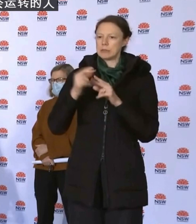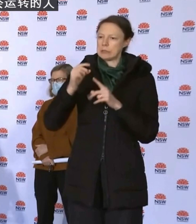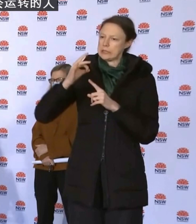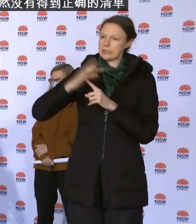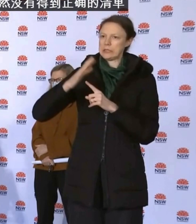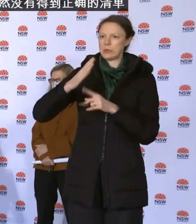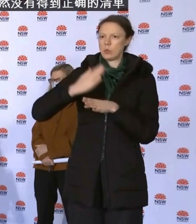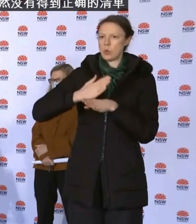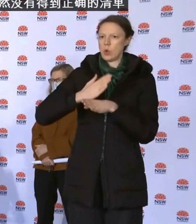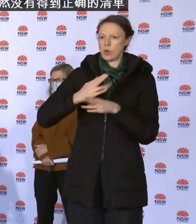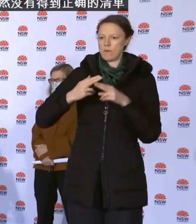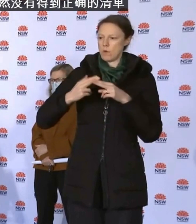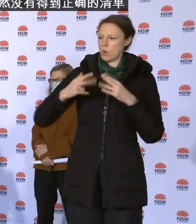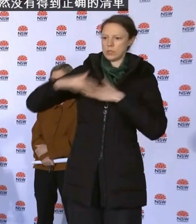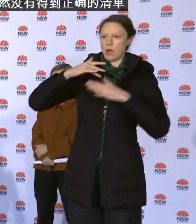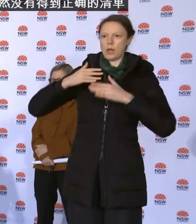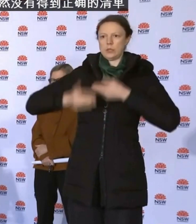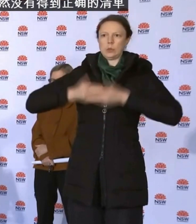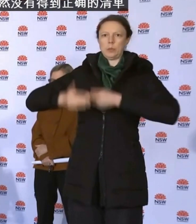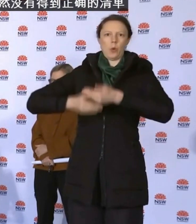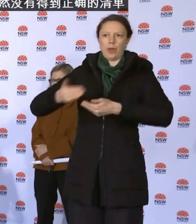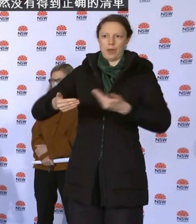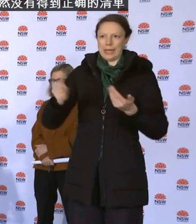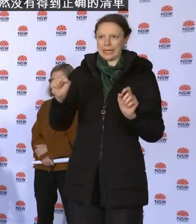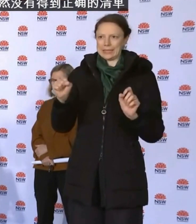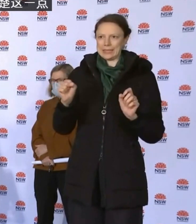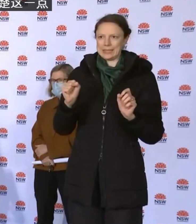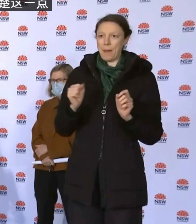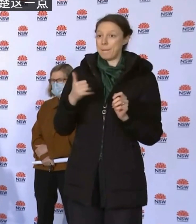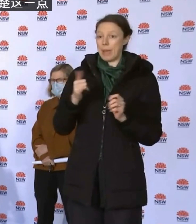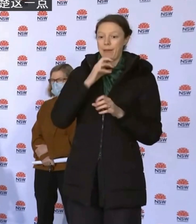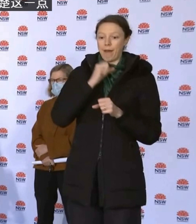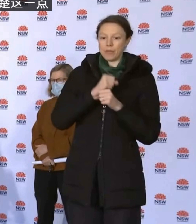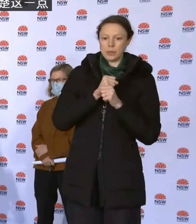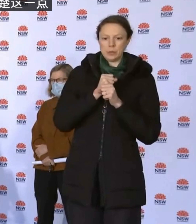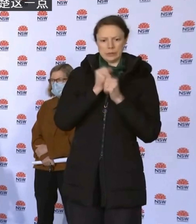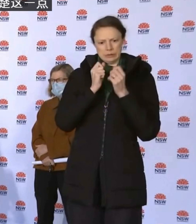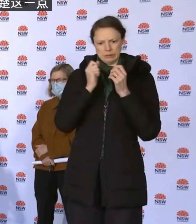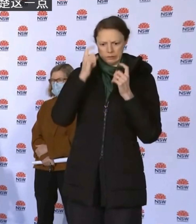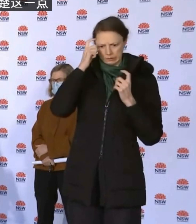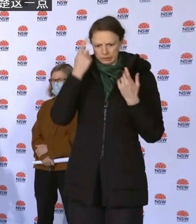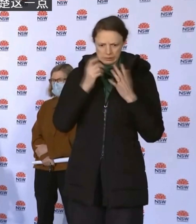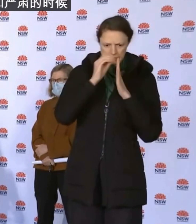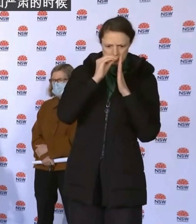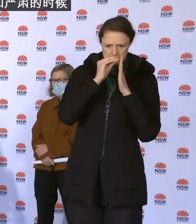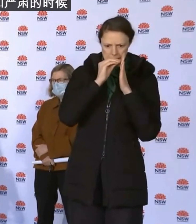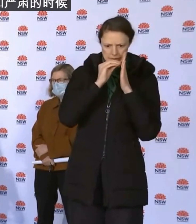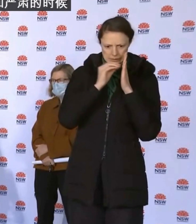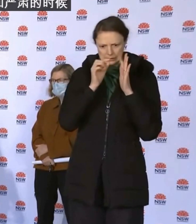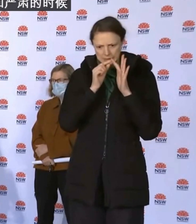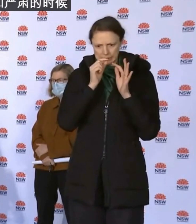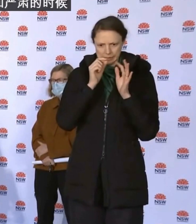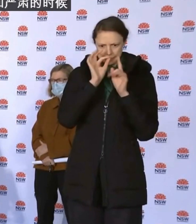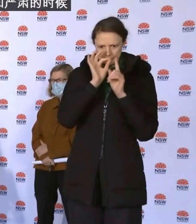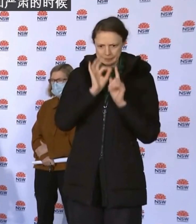And government can sit there for months and months and still not get the list right. And we want to be very clear about this. In a pandemic, when the Chief